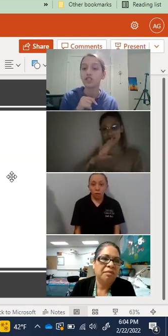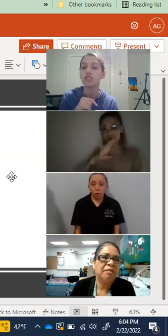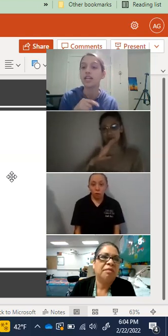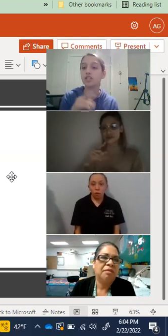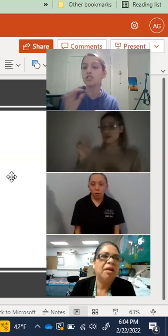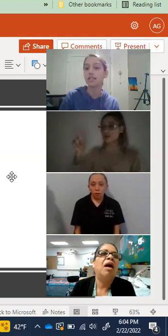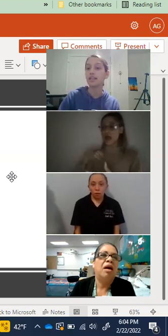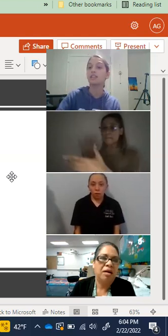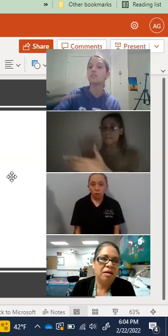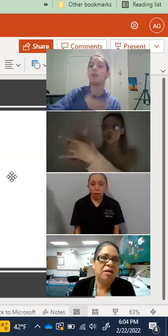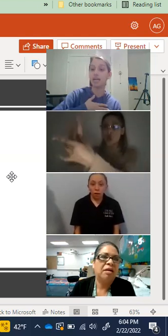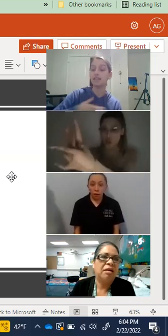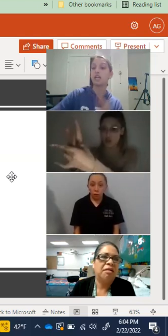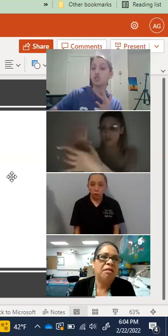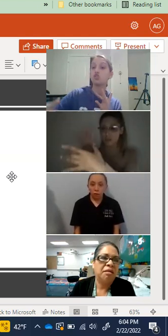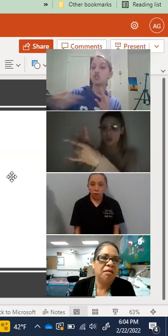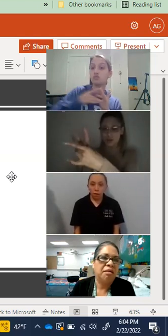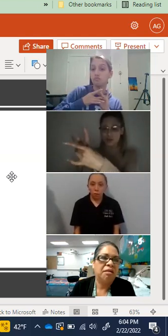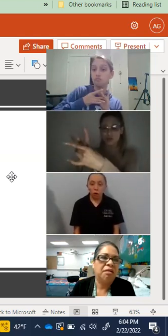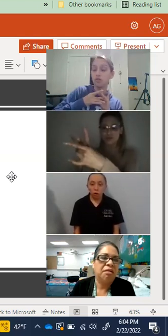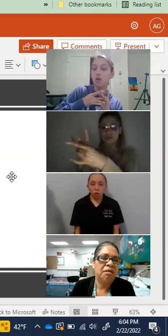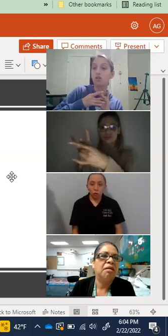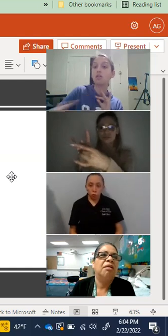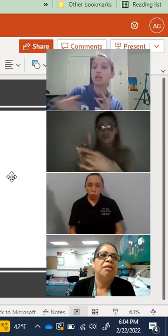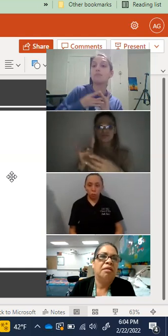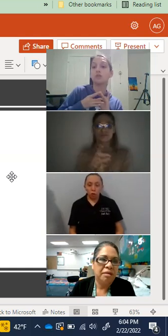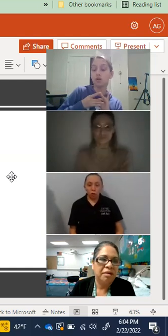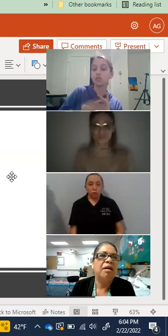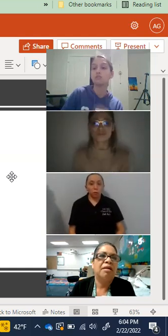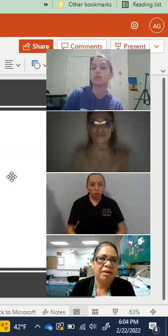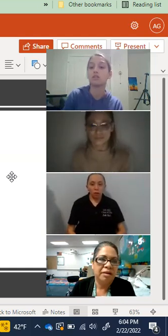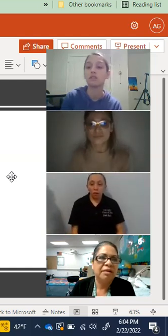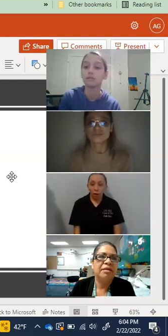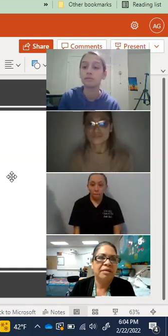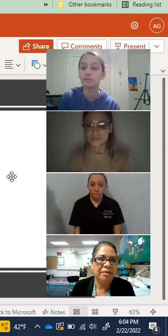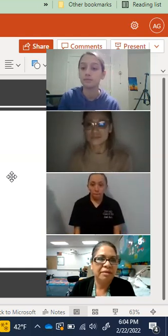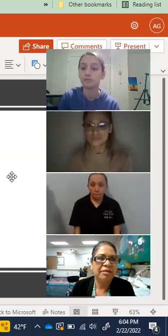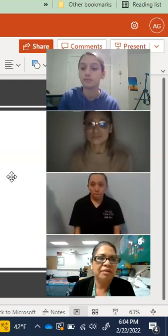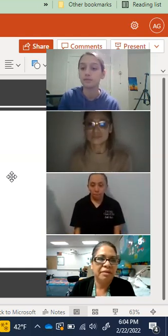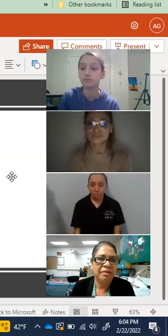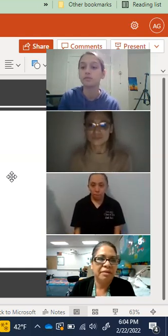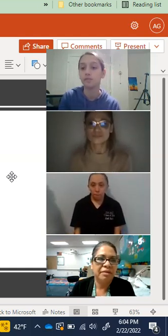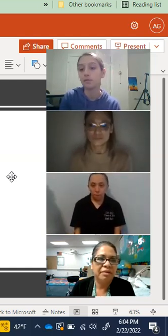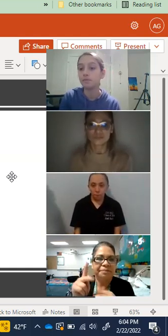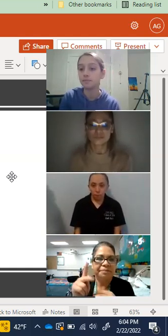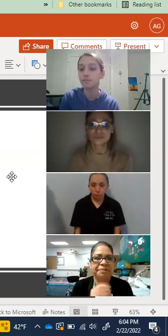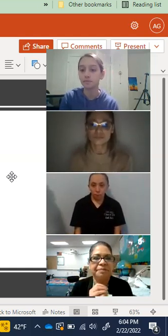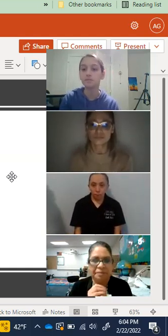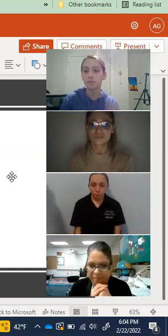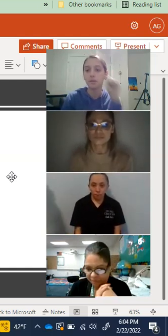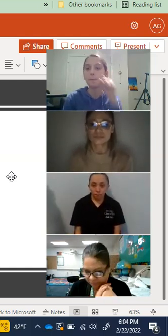like Yes, she's you, saying. She's yes, saying that's mine and you just, it belongs to you, it It belongs belongs. to Okay. me, that's fine.